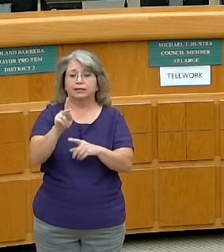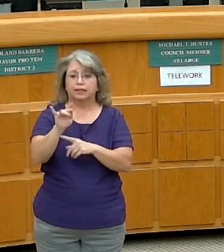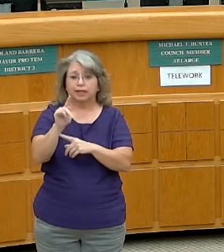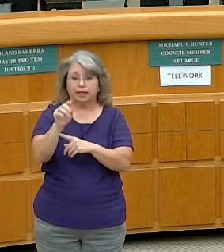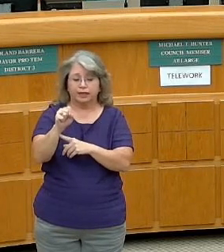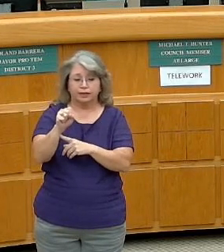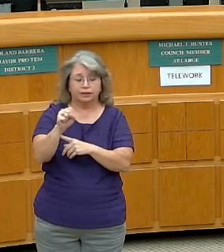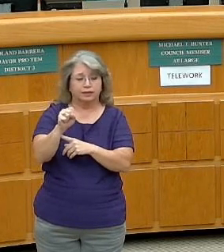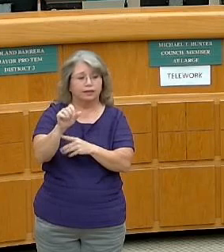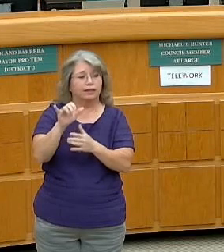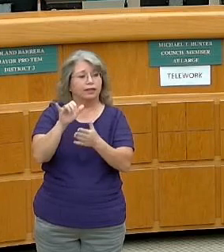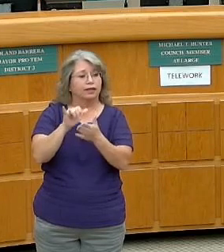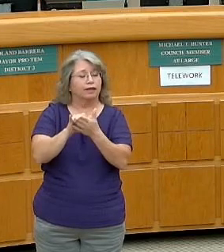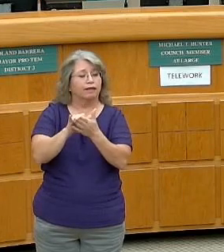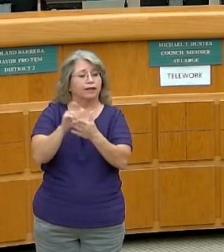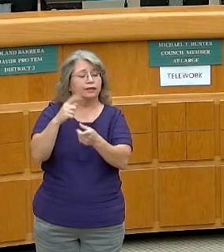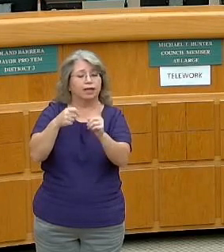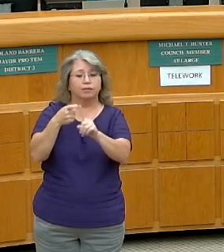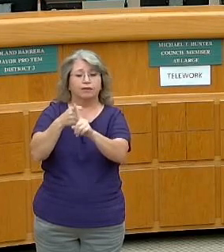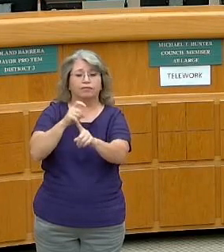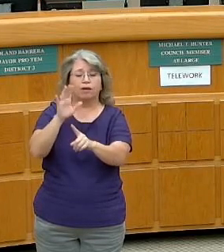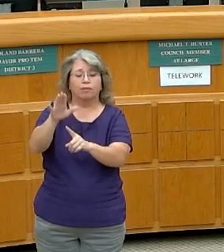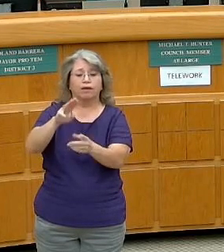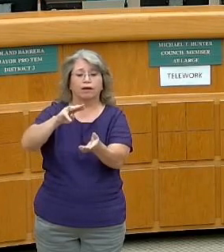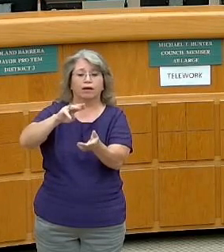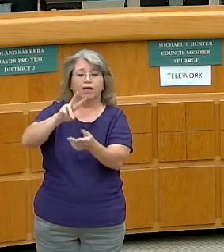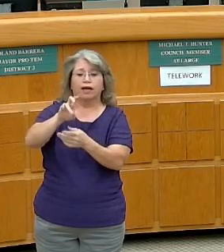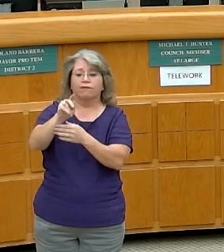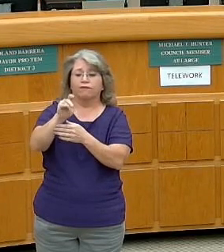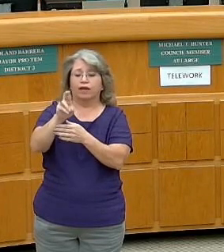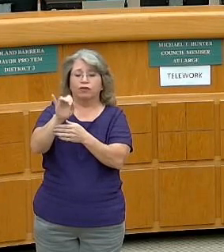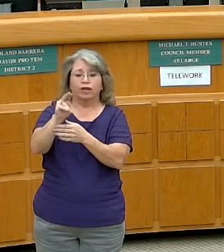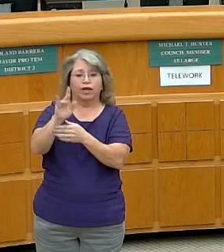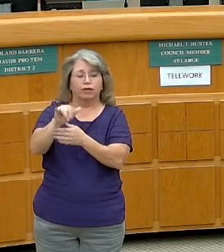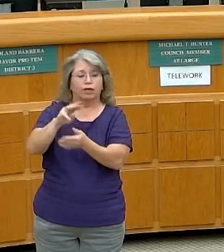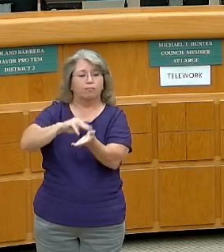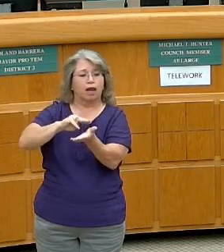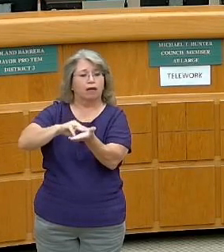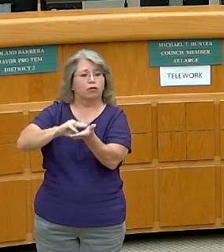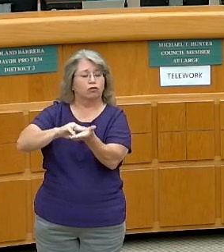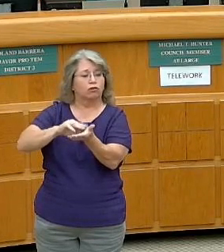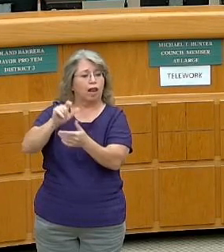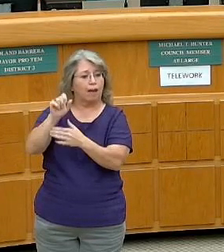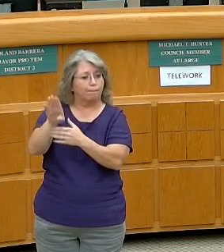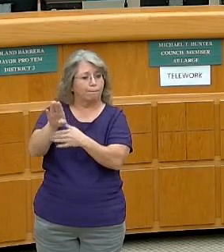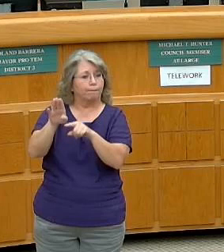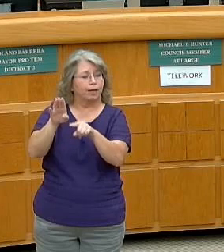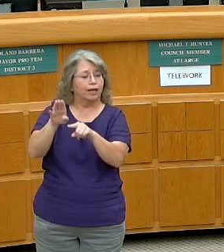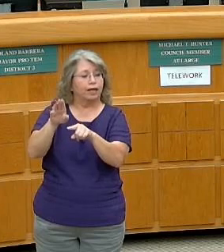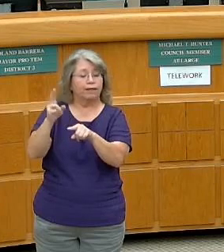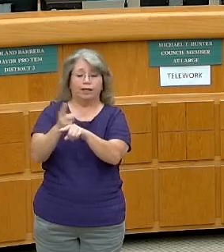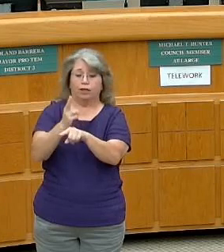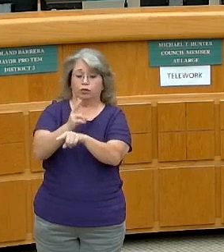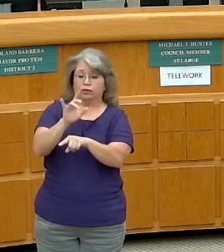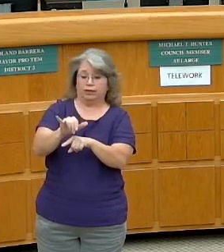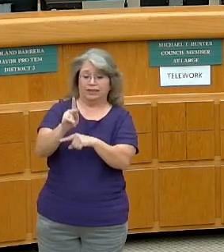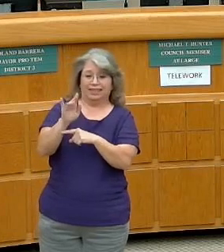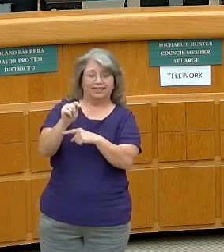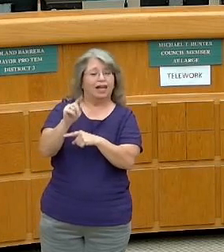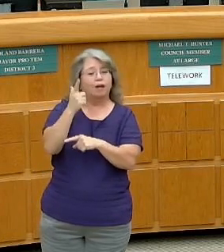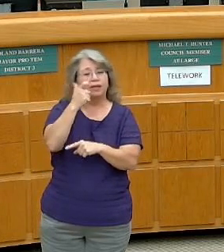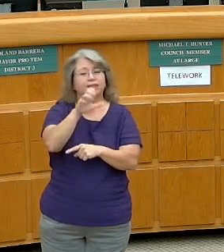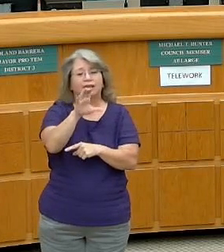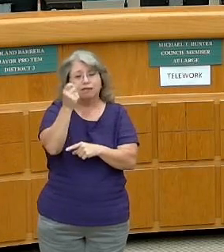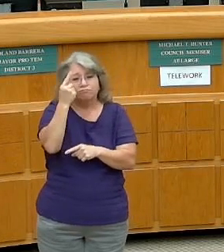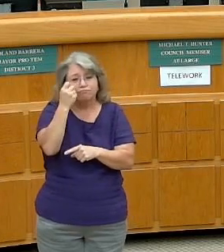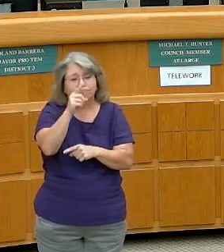these kits were coming from the A&M Veterinary Medical Diagnostic Laboratory. They use these kits. The coronavirus has been around for